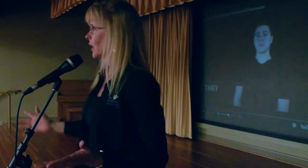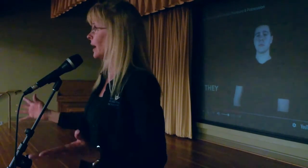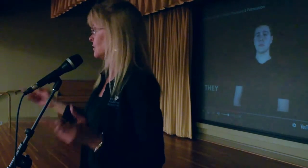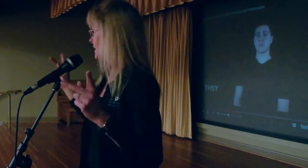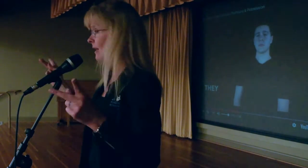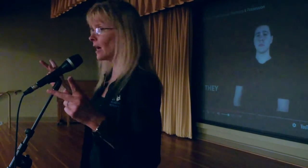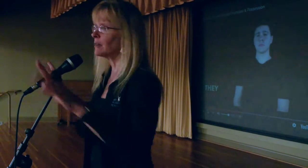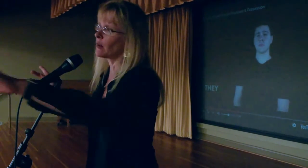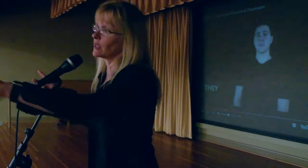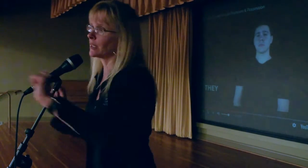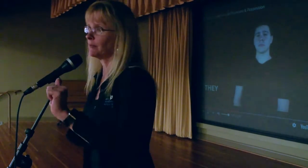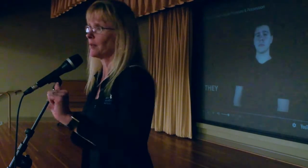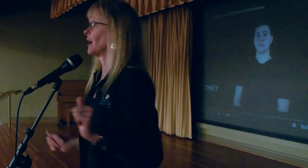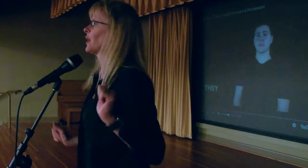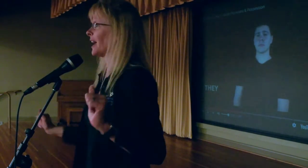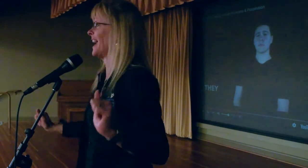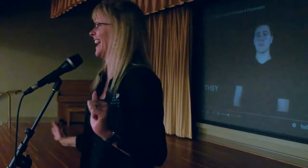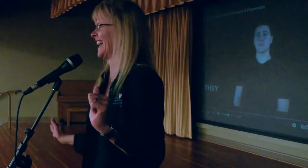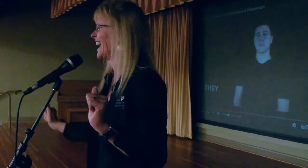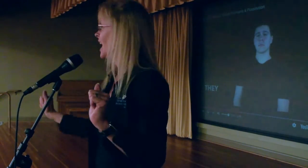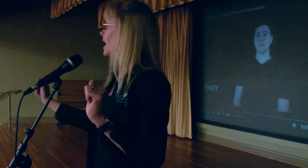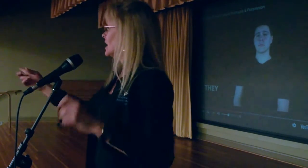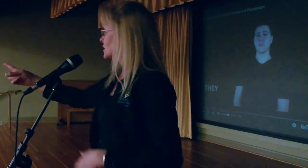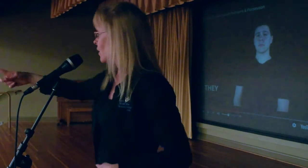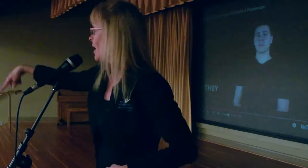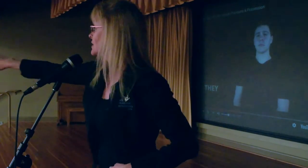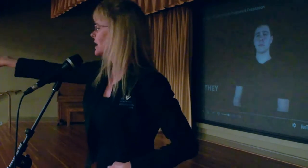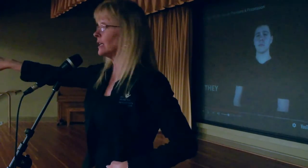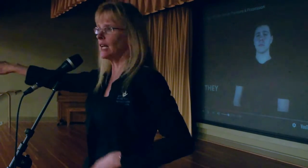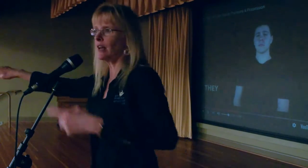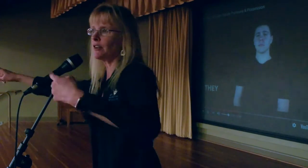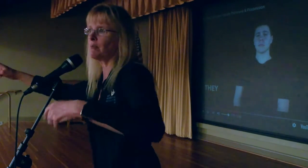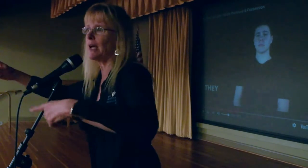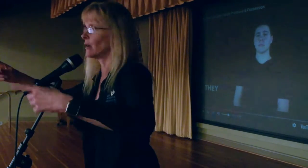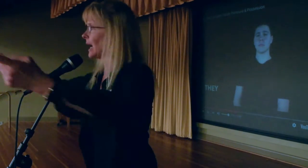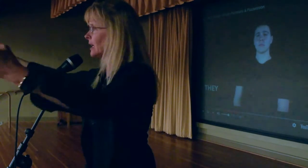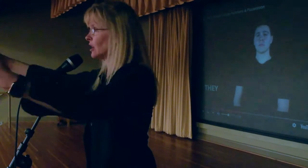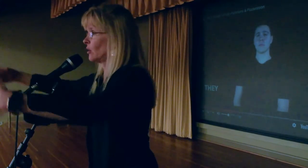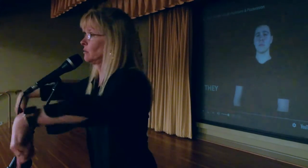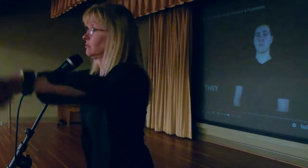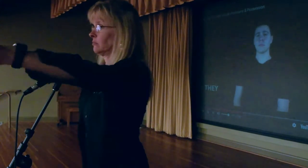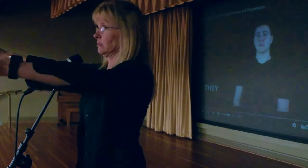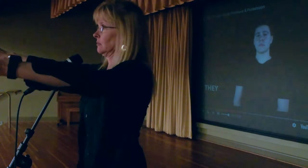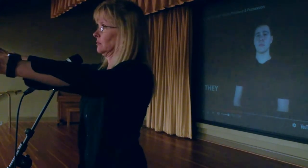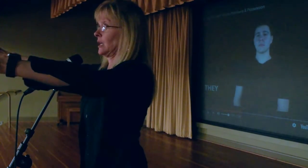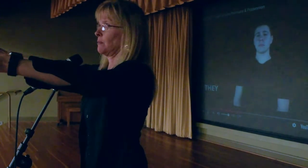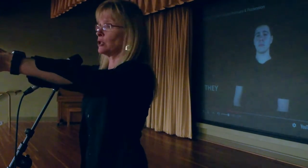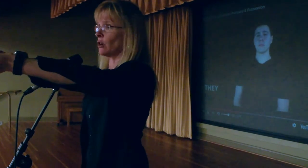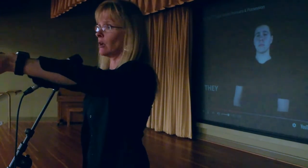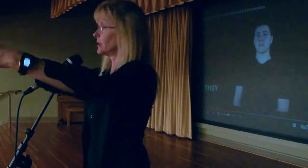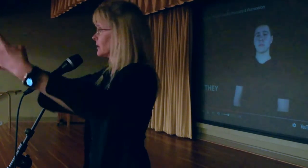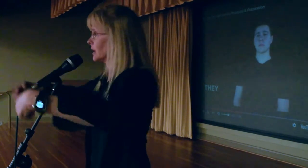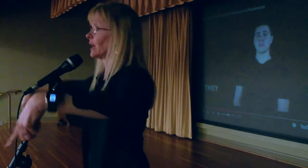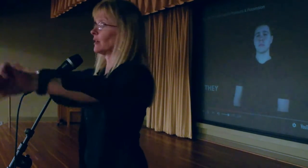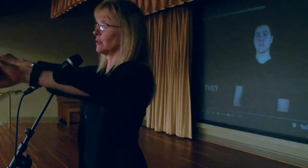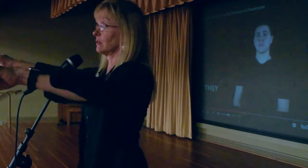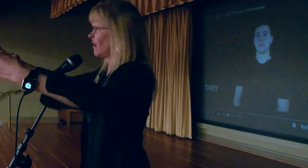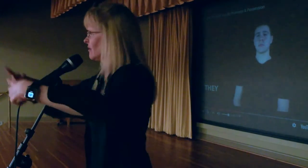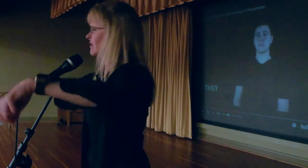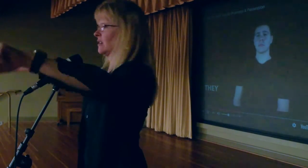Okay, you see that? Not really. Okay. So I've done and I've compared. I can go and put you all in there together. All